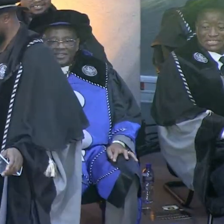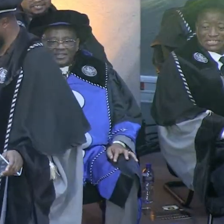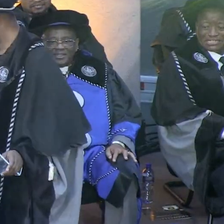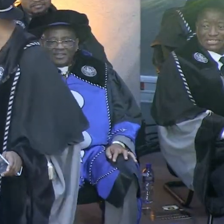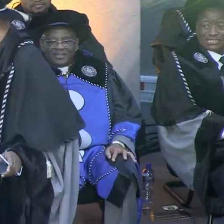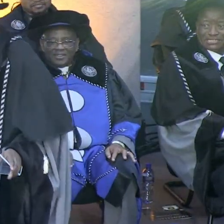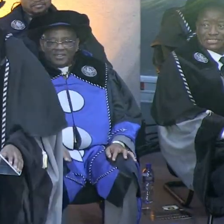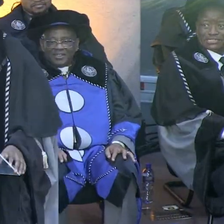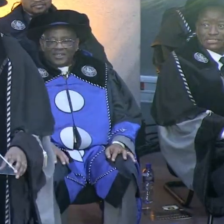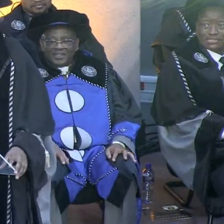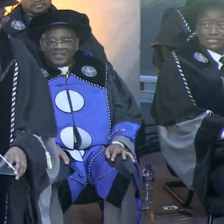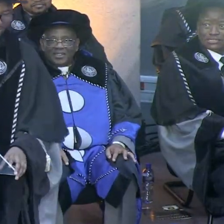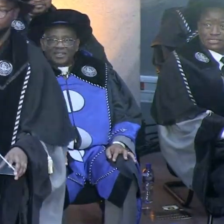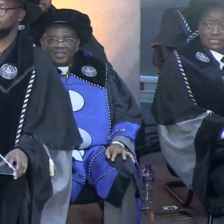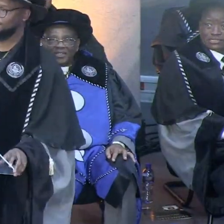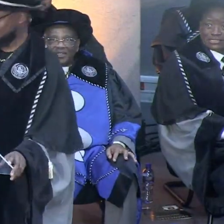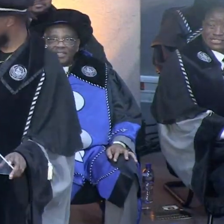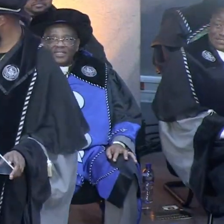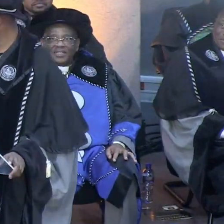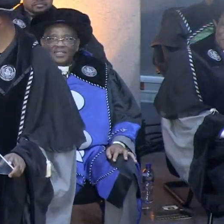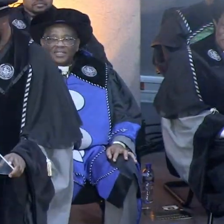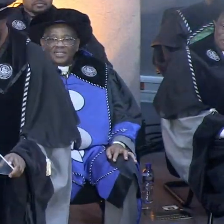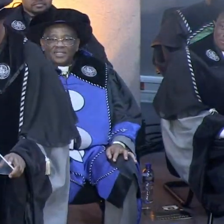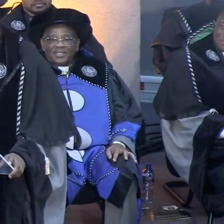3 minutes, sir, please. Oh, thanks very much.